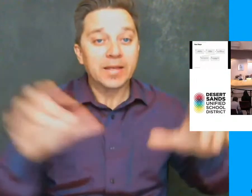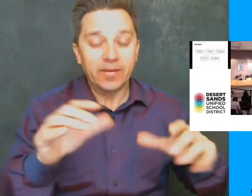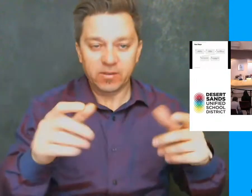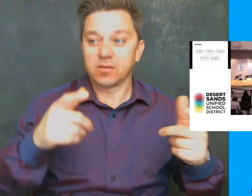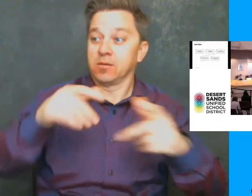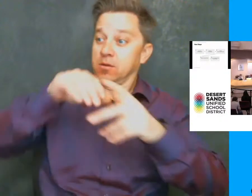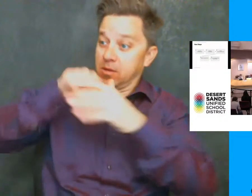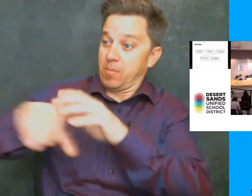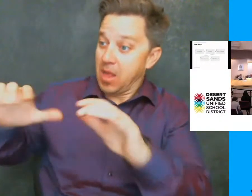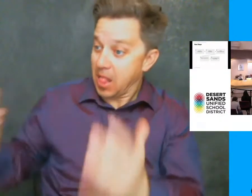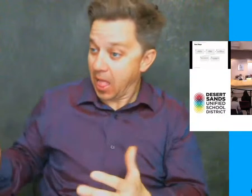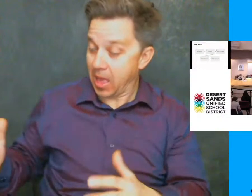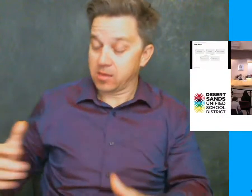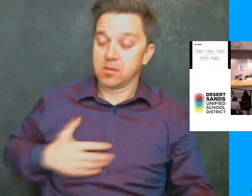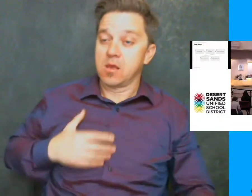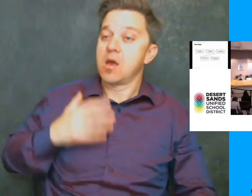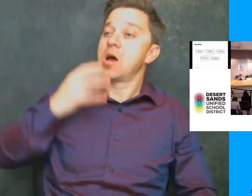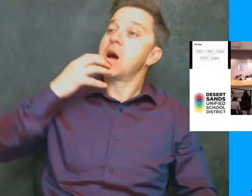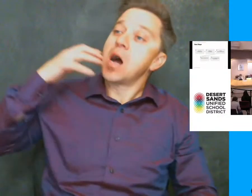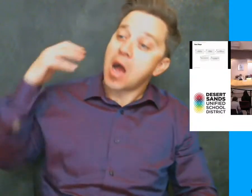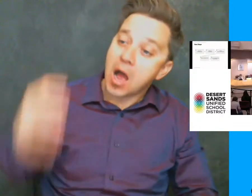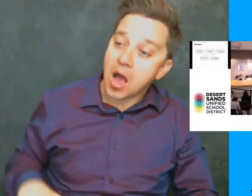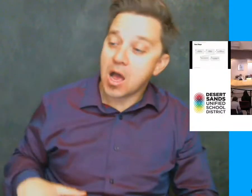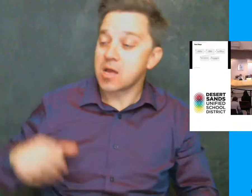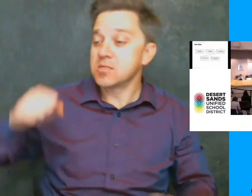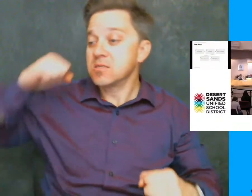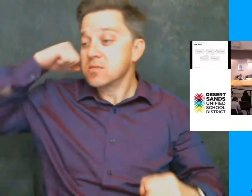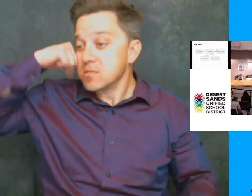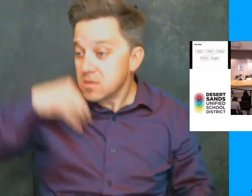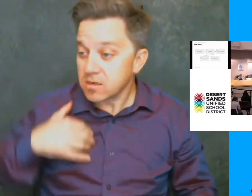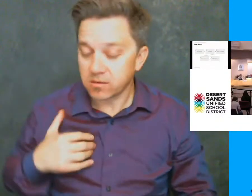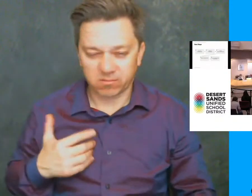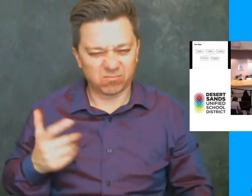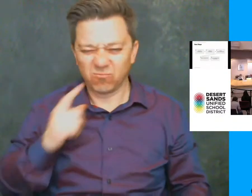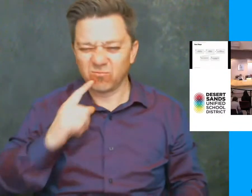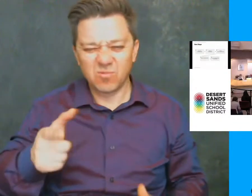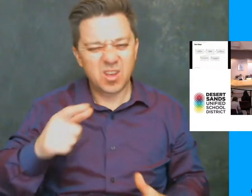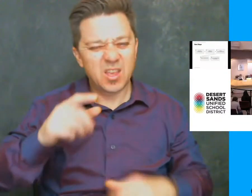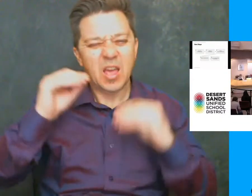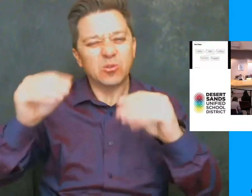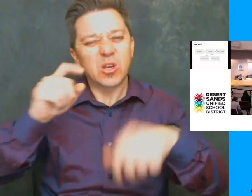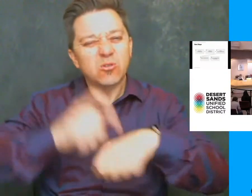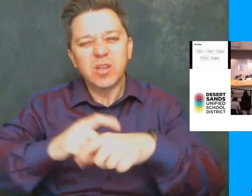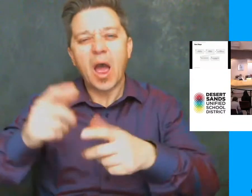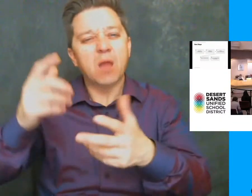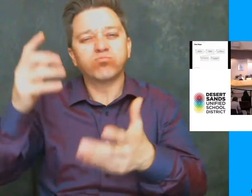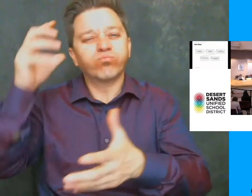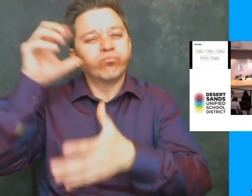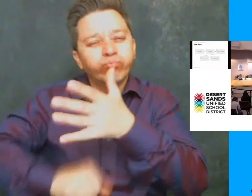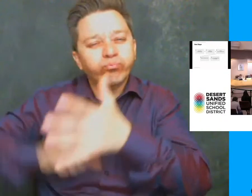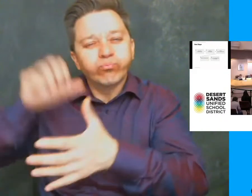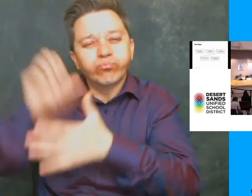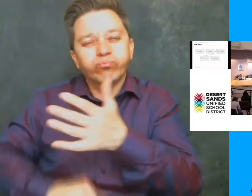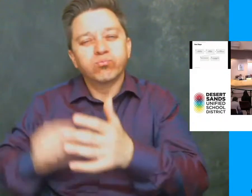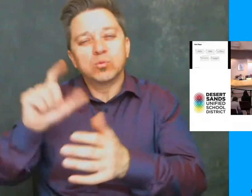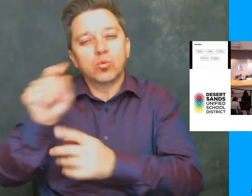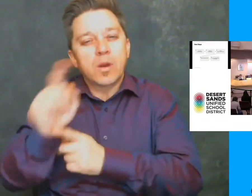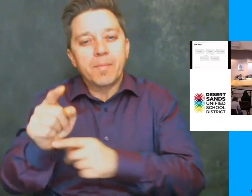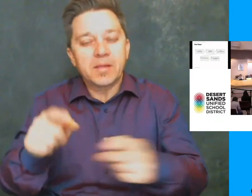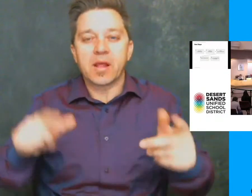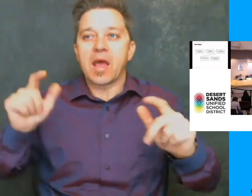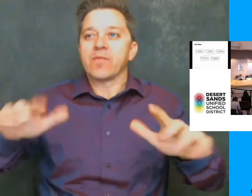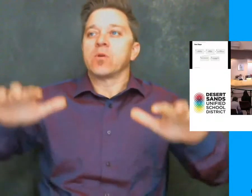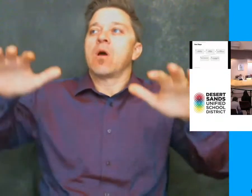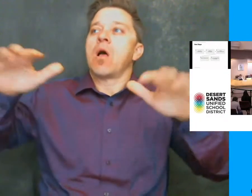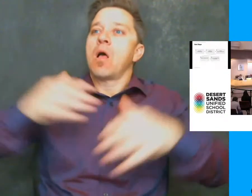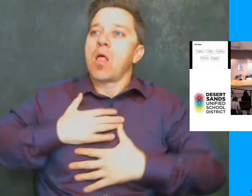overheated that you lose about 20 minutes of educational minutes, because you have to allow those kids to cool down,